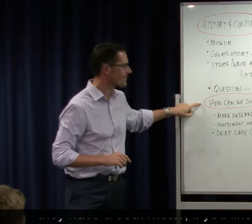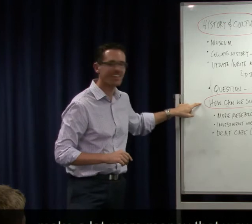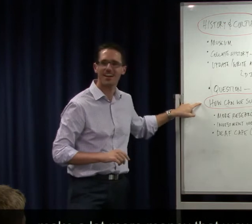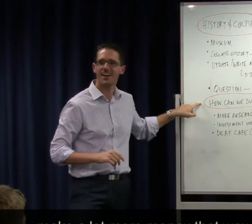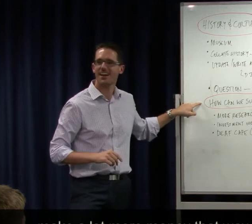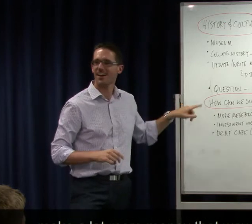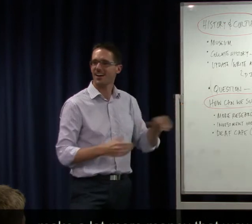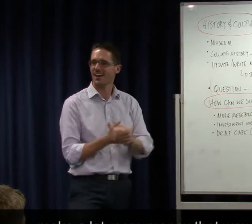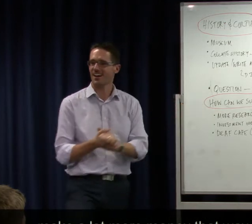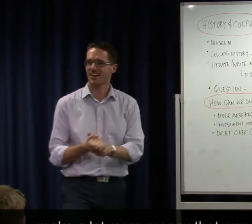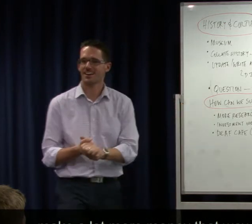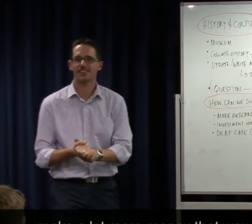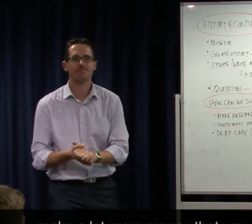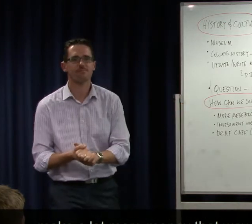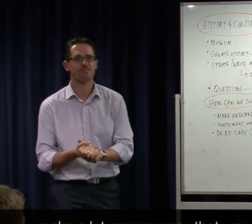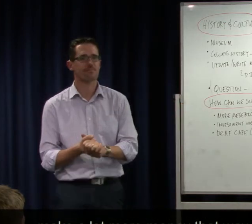Other comments or questions under this?